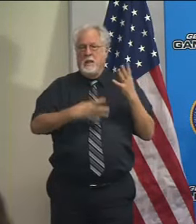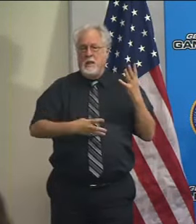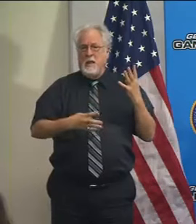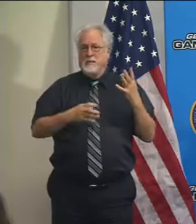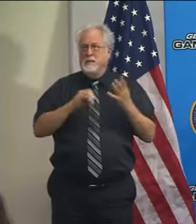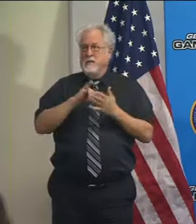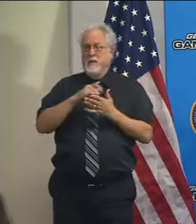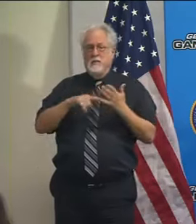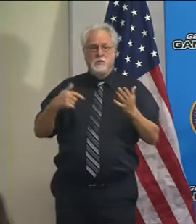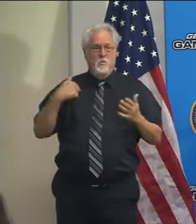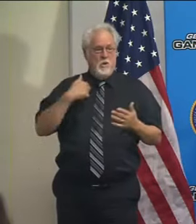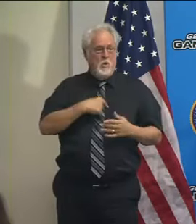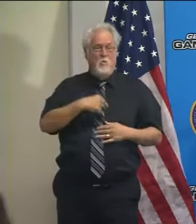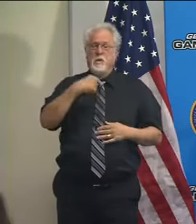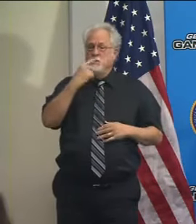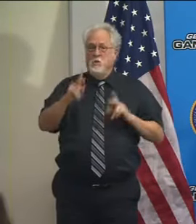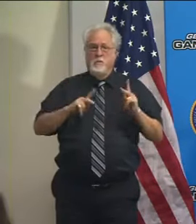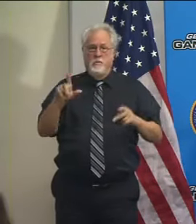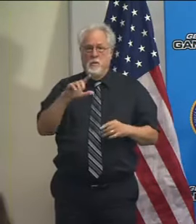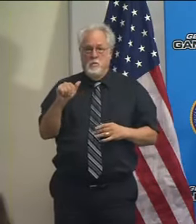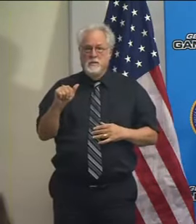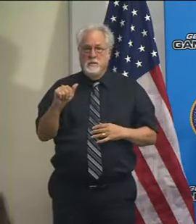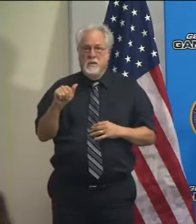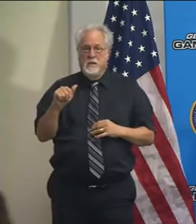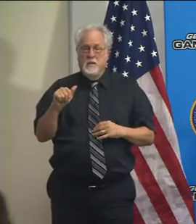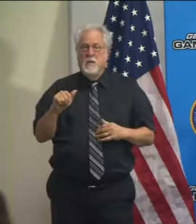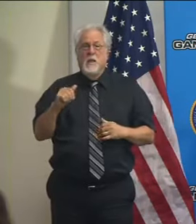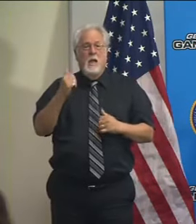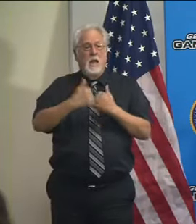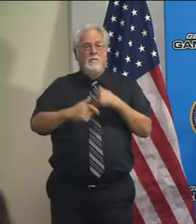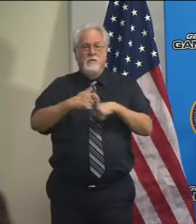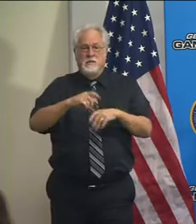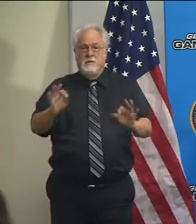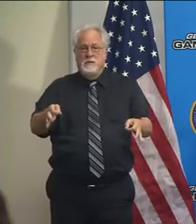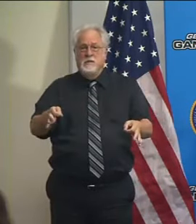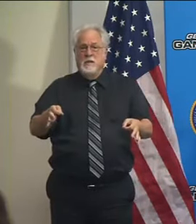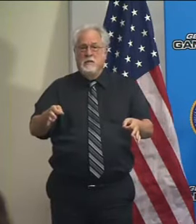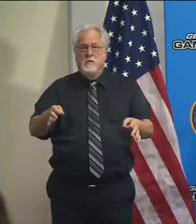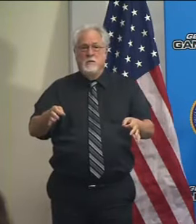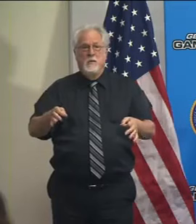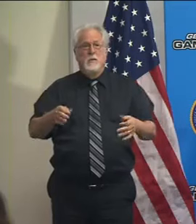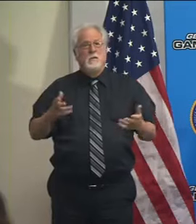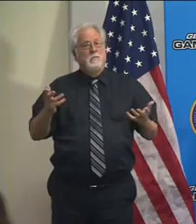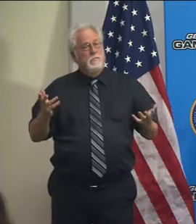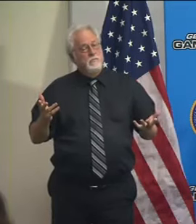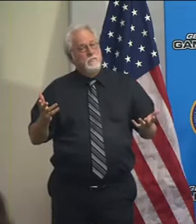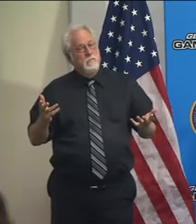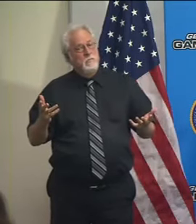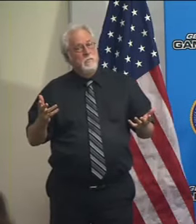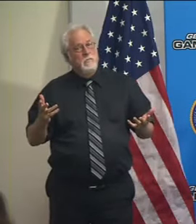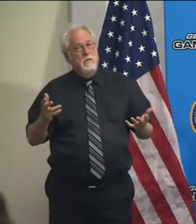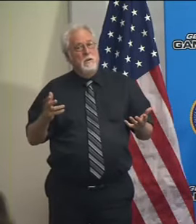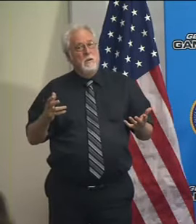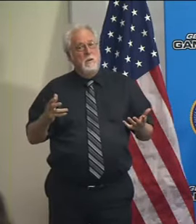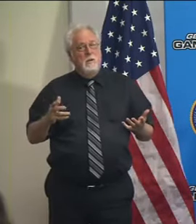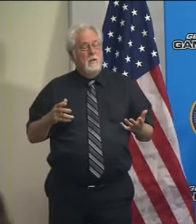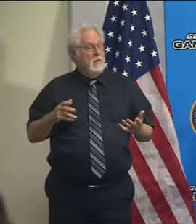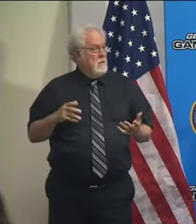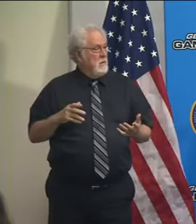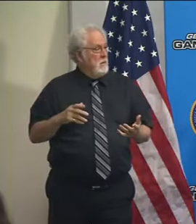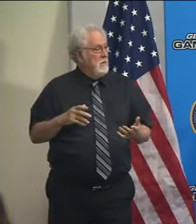that's what we have told the people of Louisiana every time that we've made a decision, which, by the